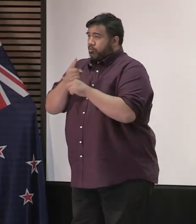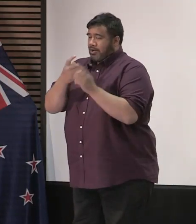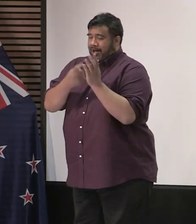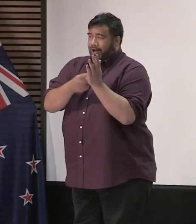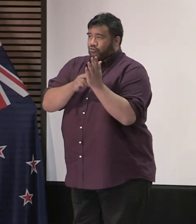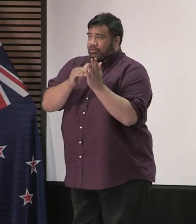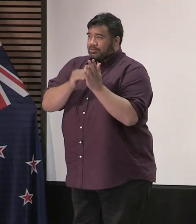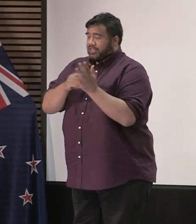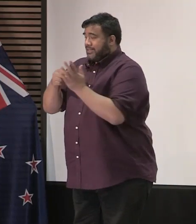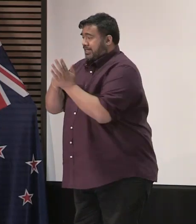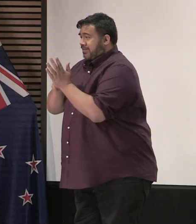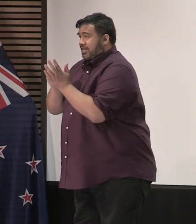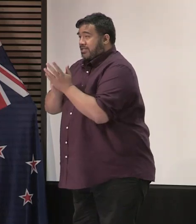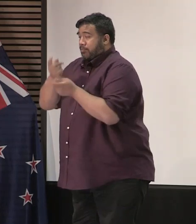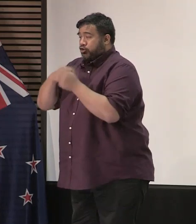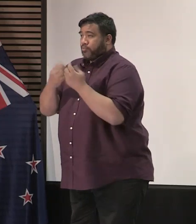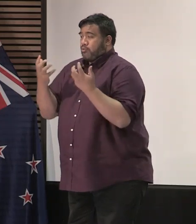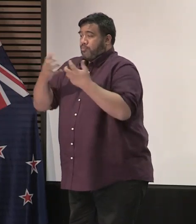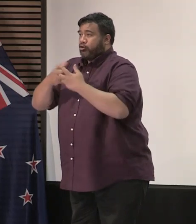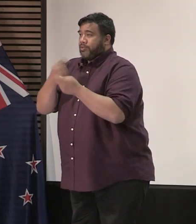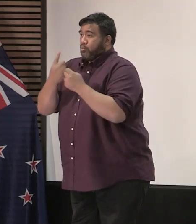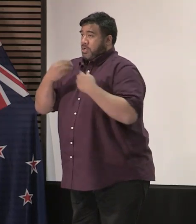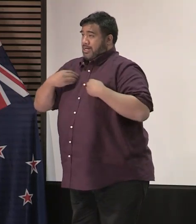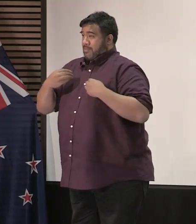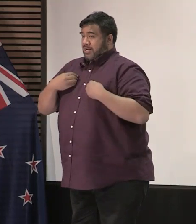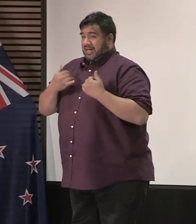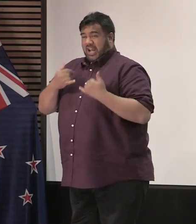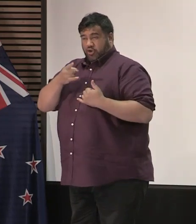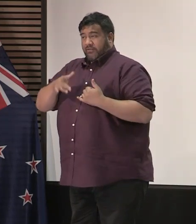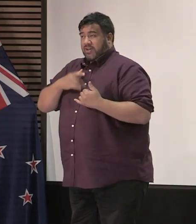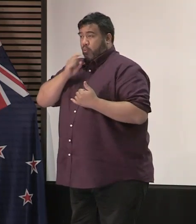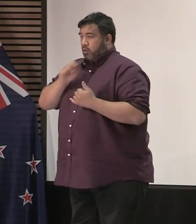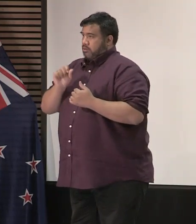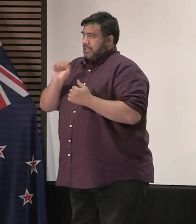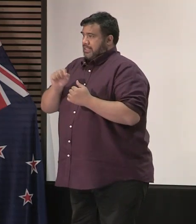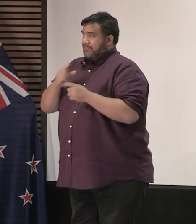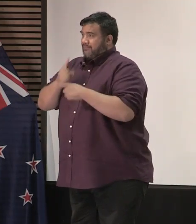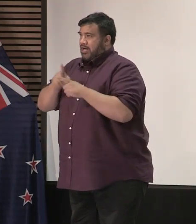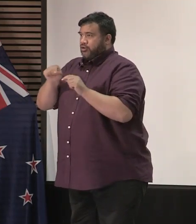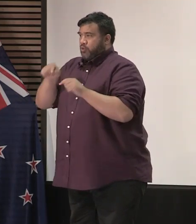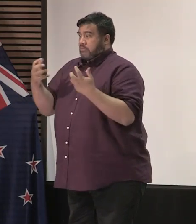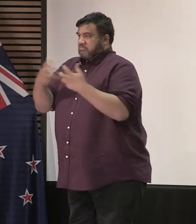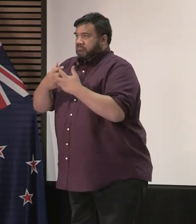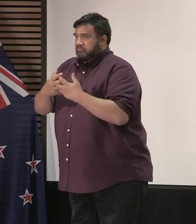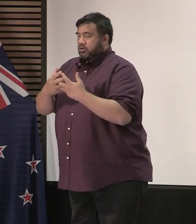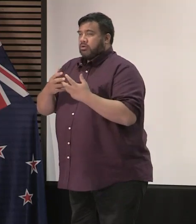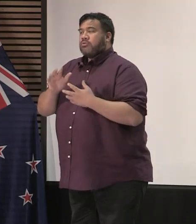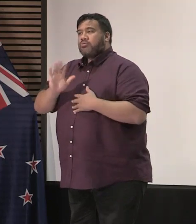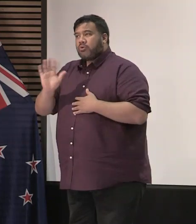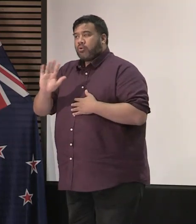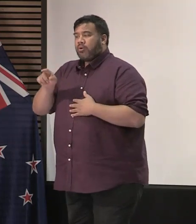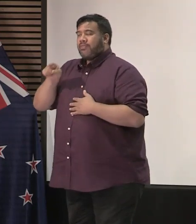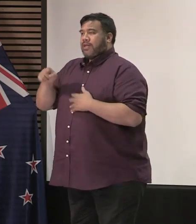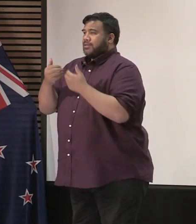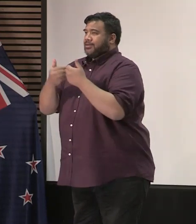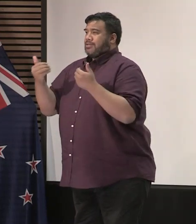timetable? No, we see those, when it comes to public service broadcasting, that I see as a different